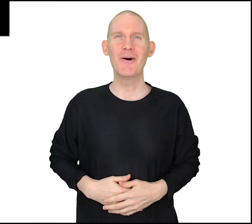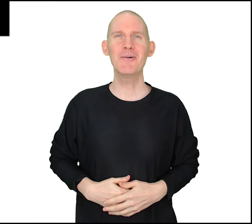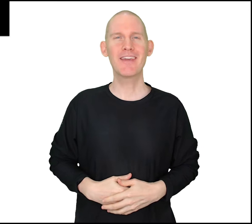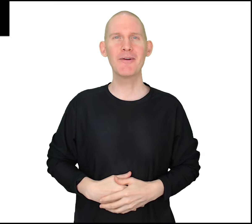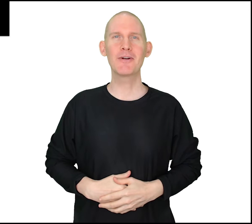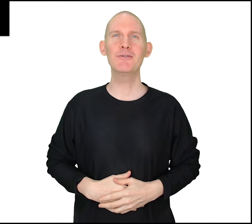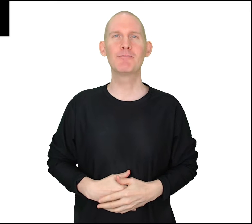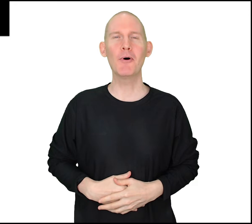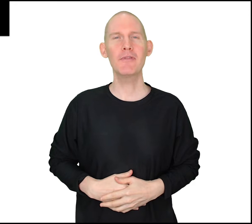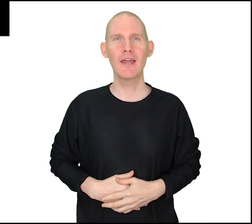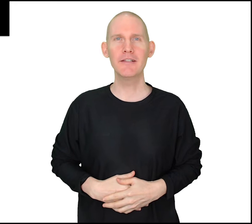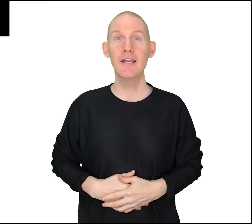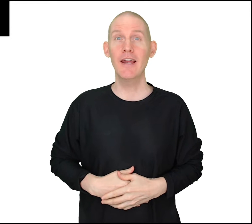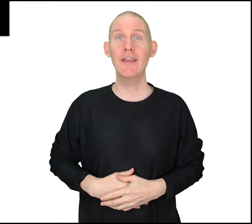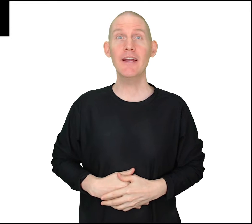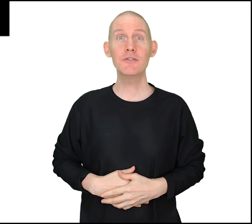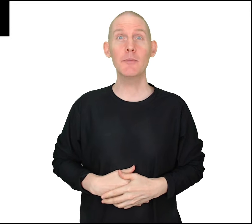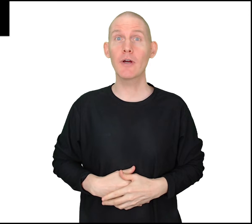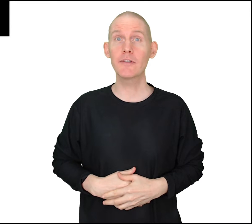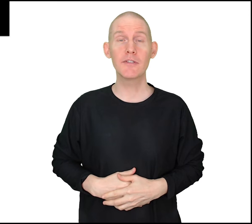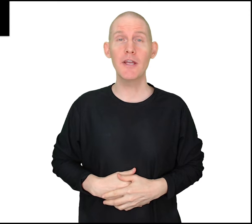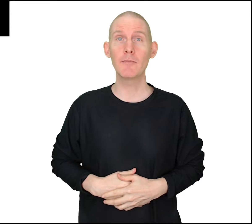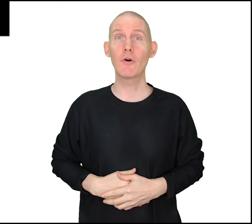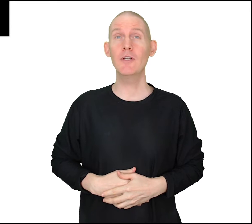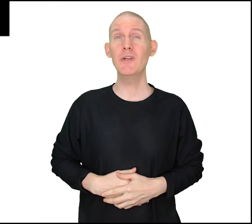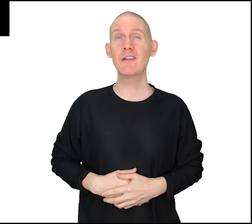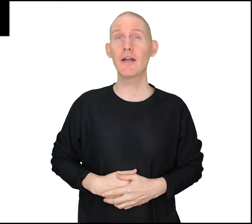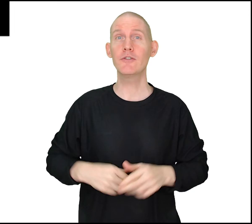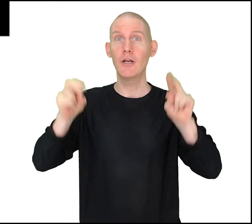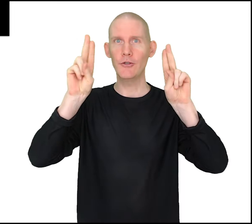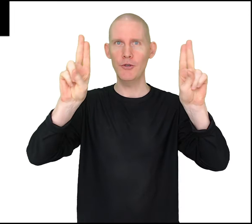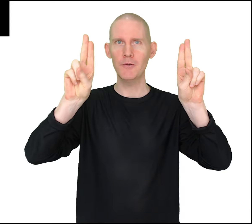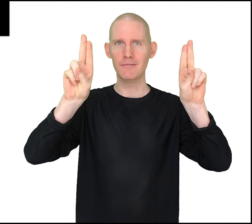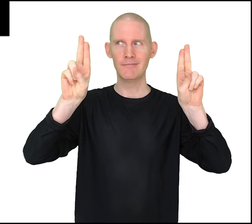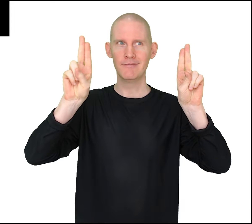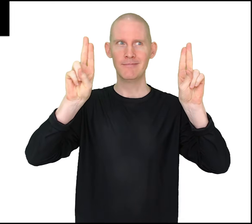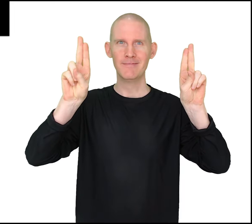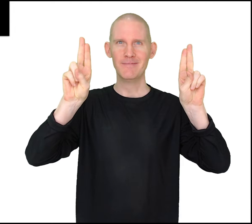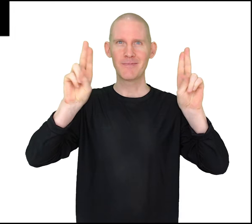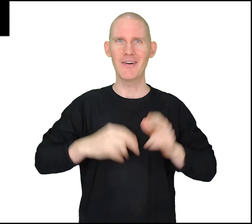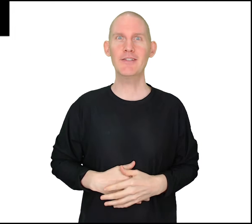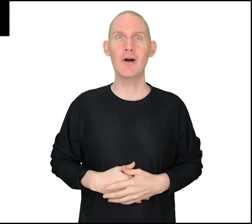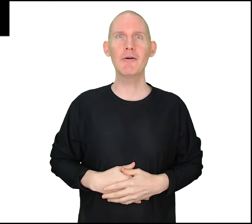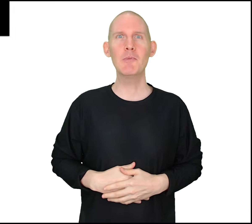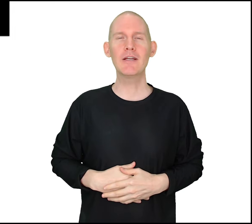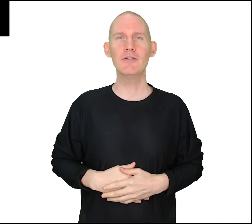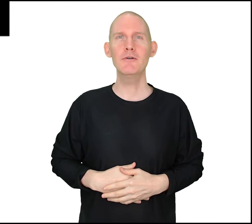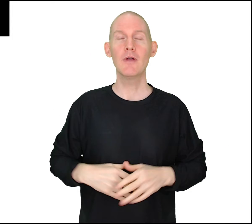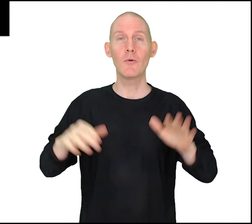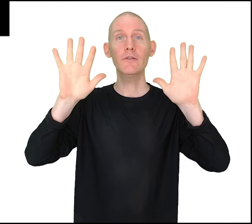Okay, we're going to use both hands, and the hand shapes are the same. They're going to be the letters U. All right, so how do we make a U? Well, start